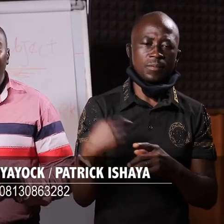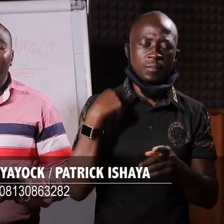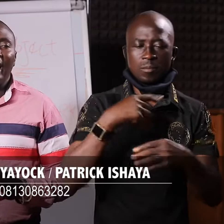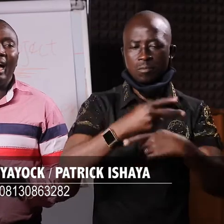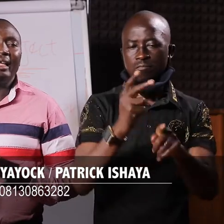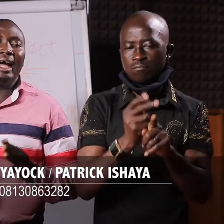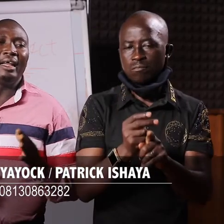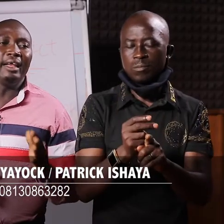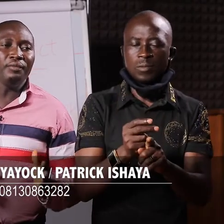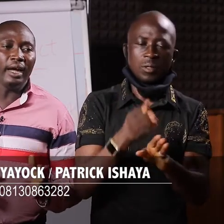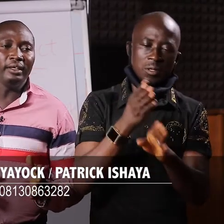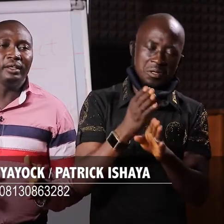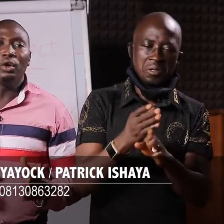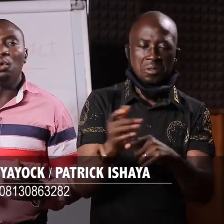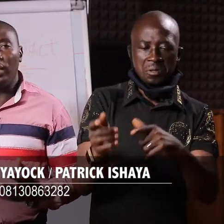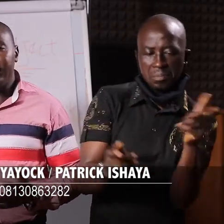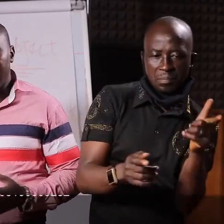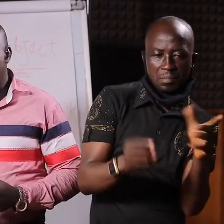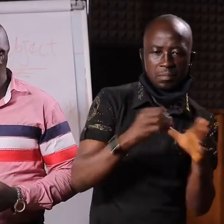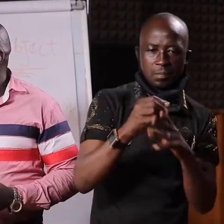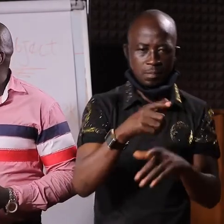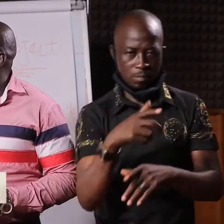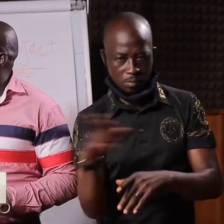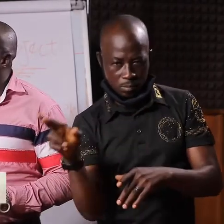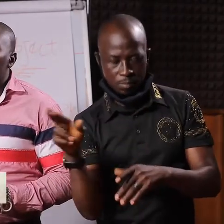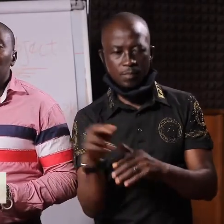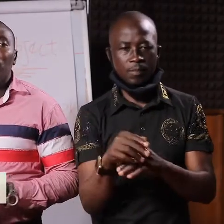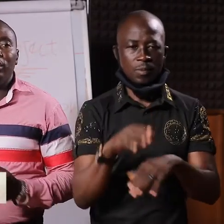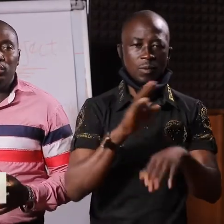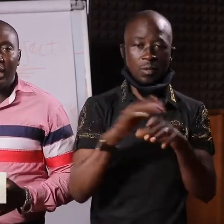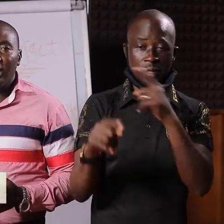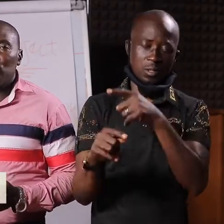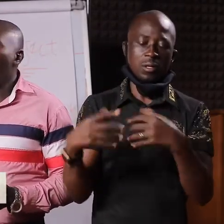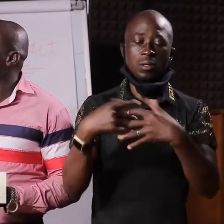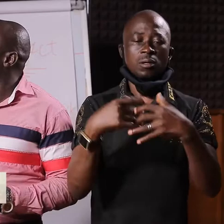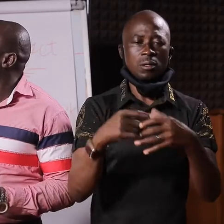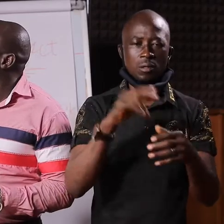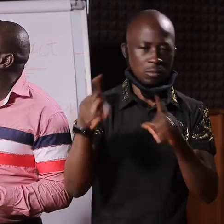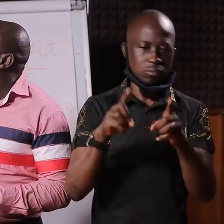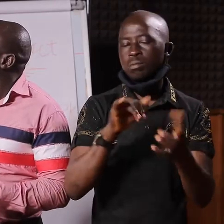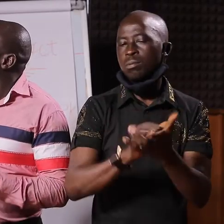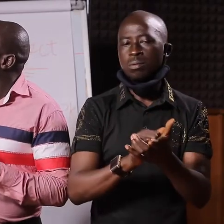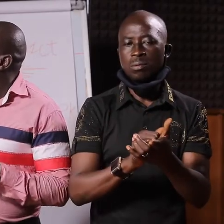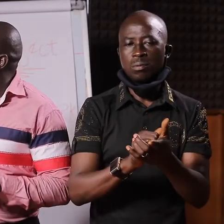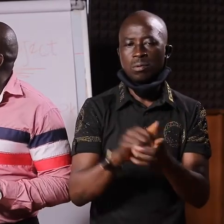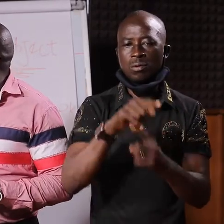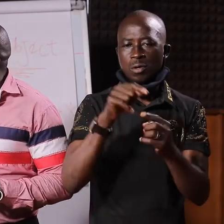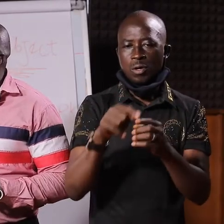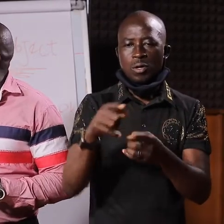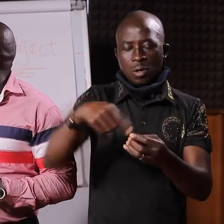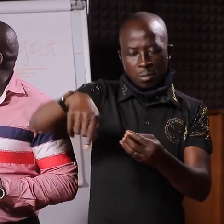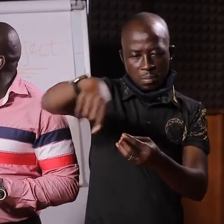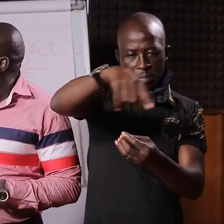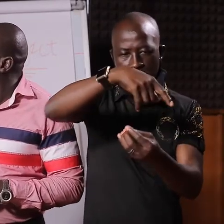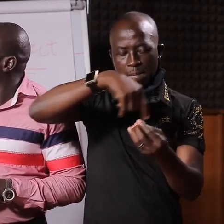producing threads either left hand or right-handed. Now on the lathe machine you can do that. So when you are taking an